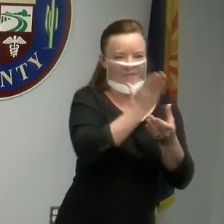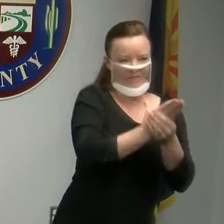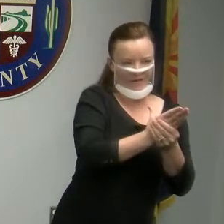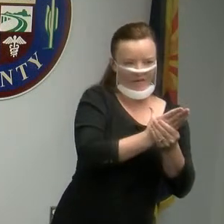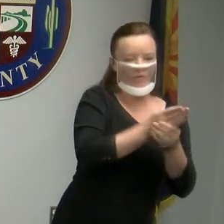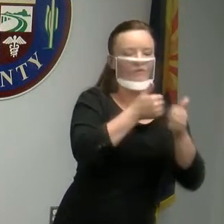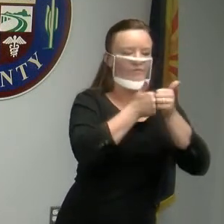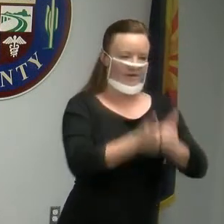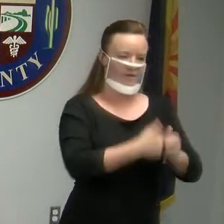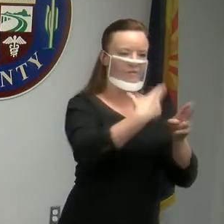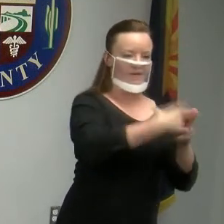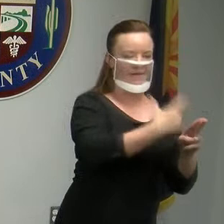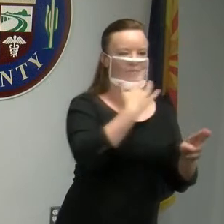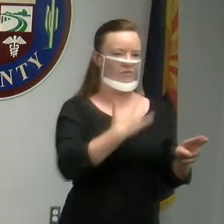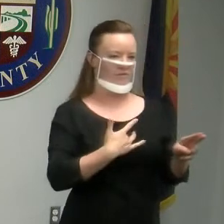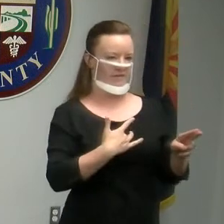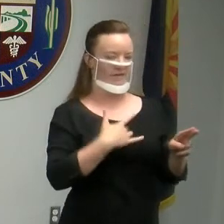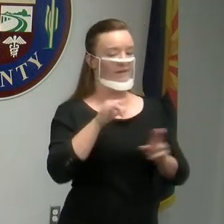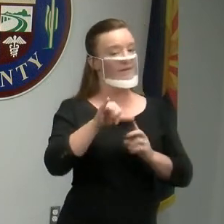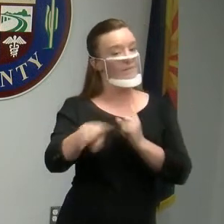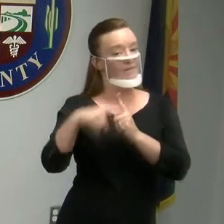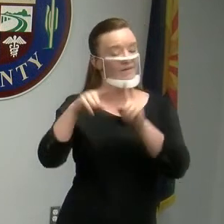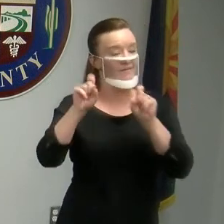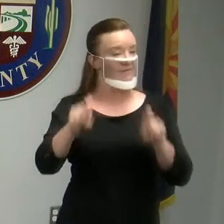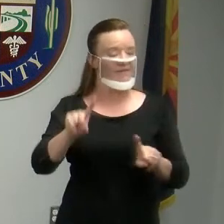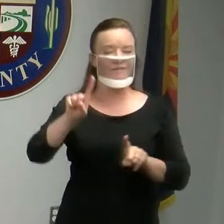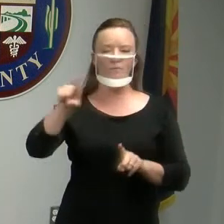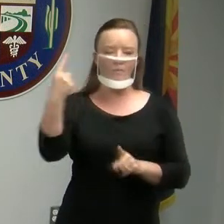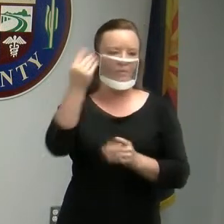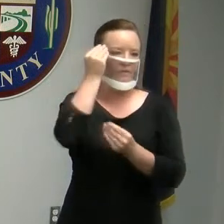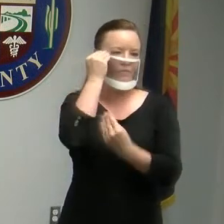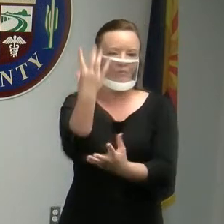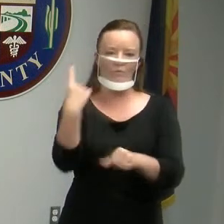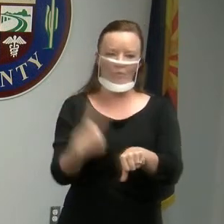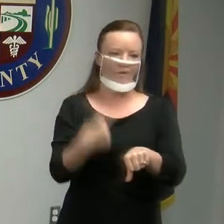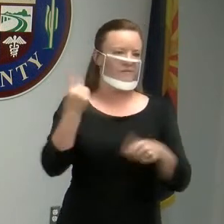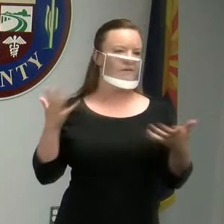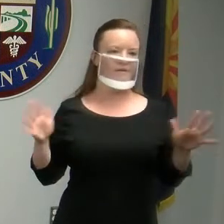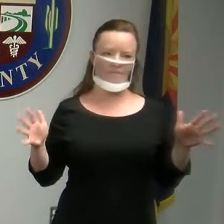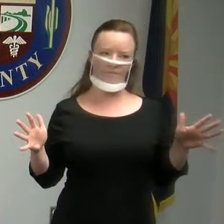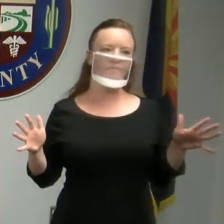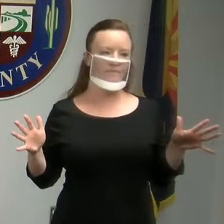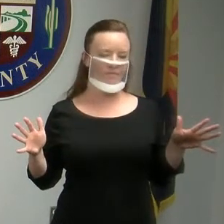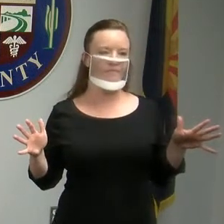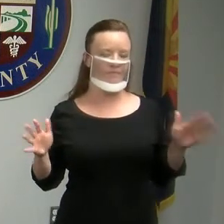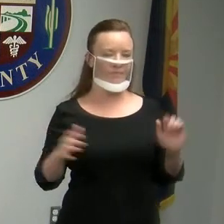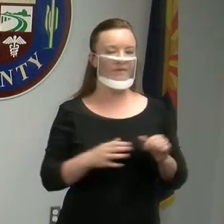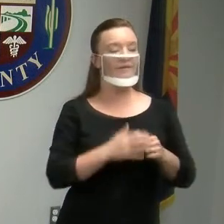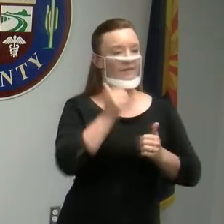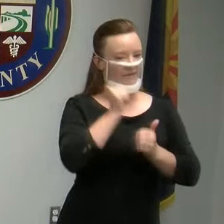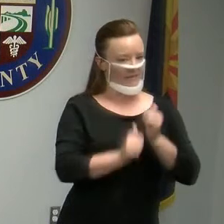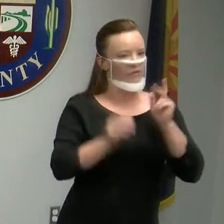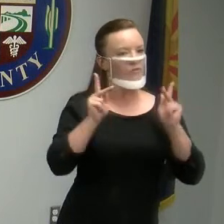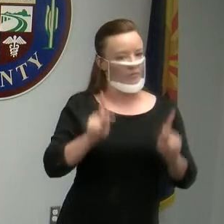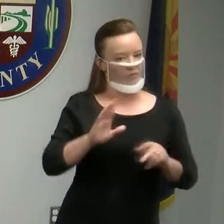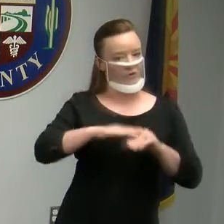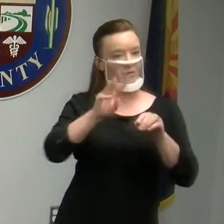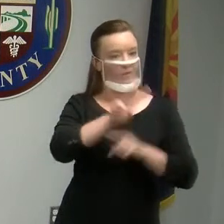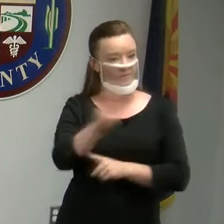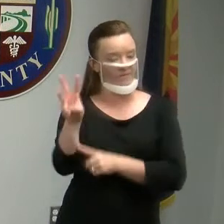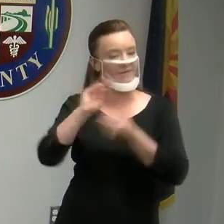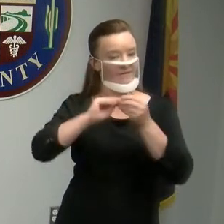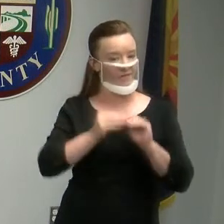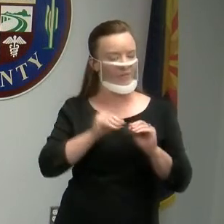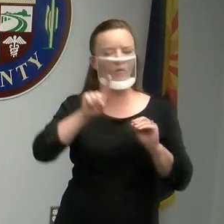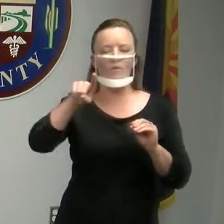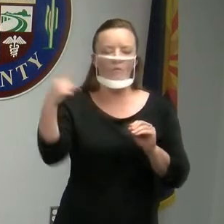one time. So when you see the number of cases on our website, each person is only represented one time. And that process